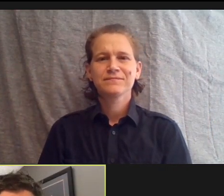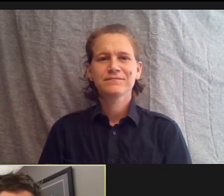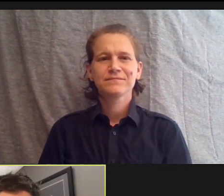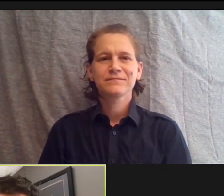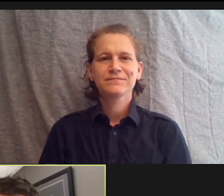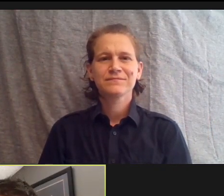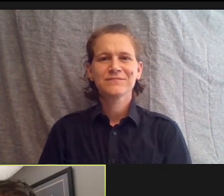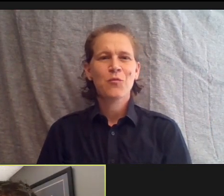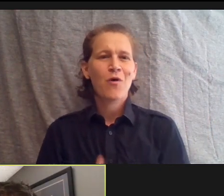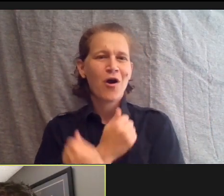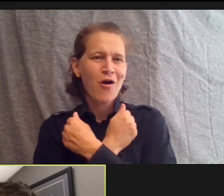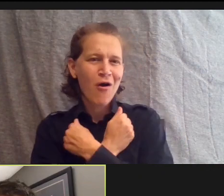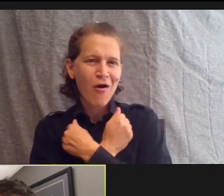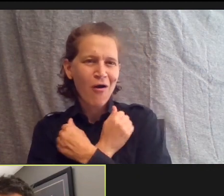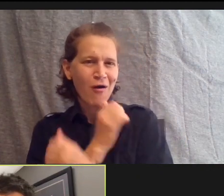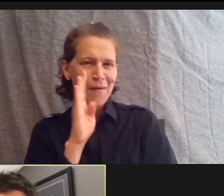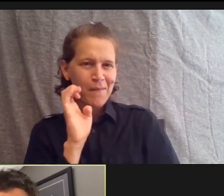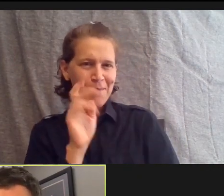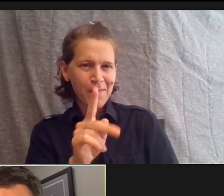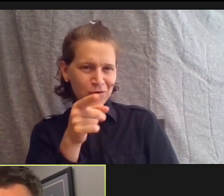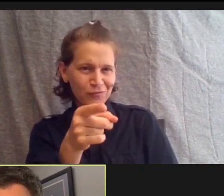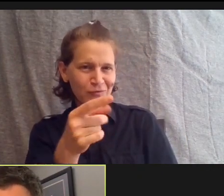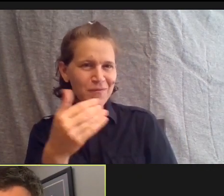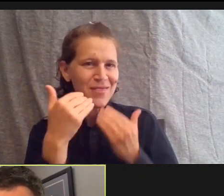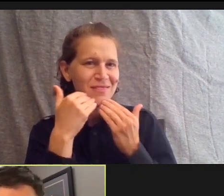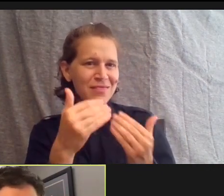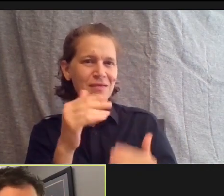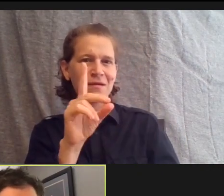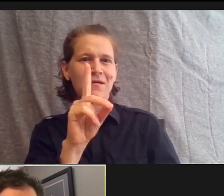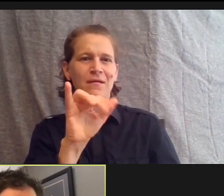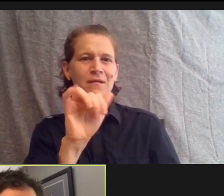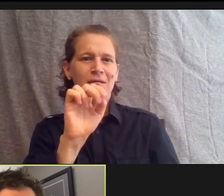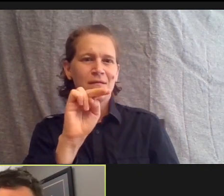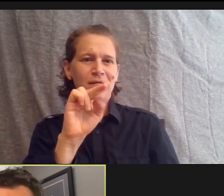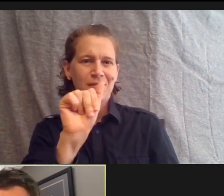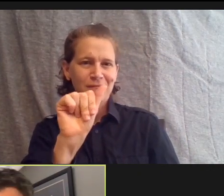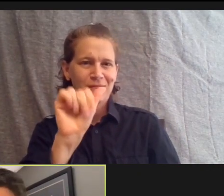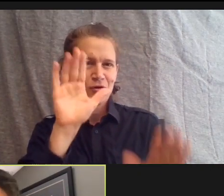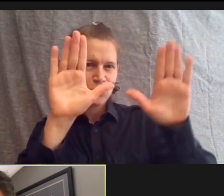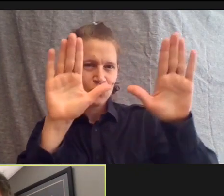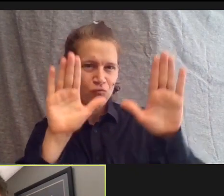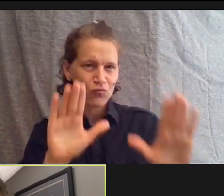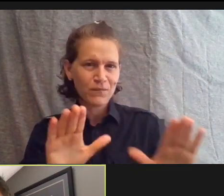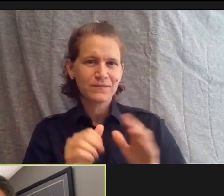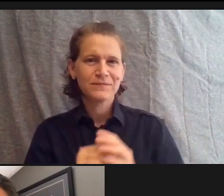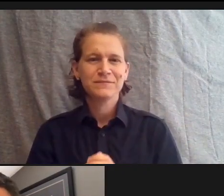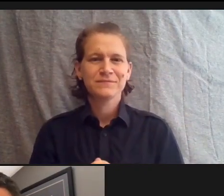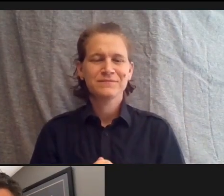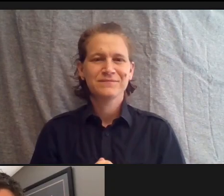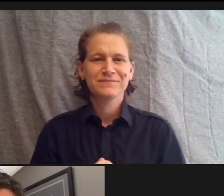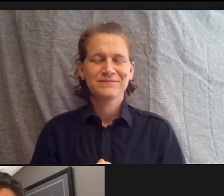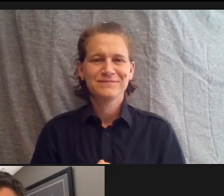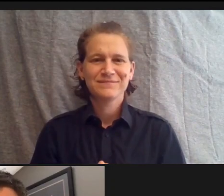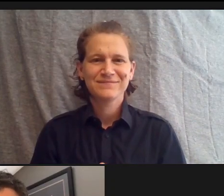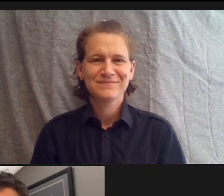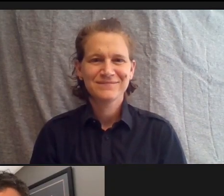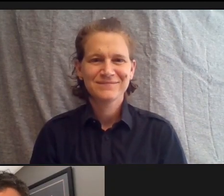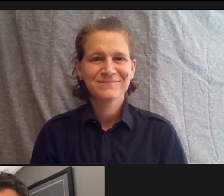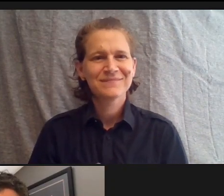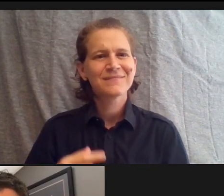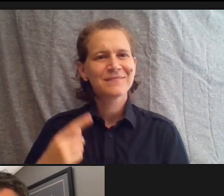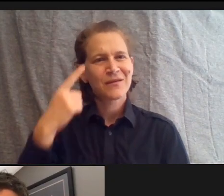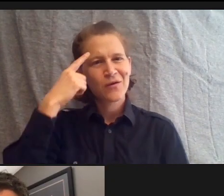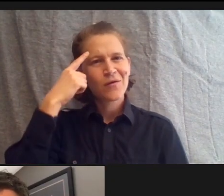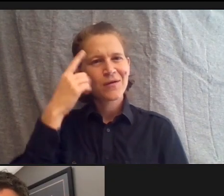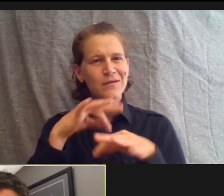Hugs back to you. Thank you, Diana. That was great. So I think it's important. I think it's